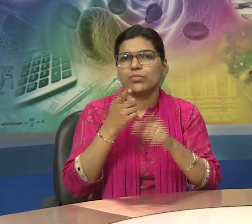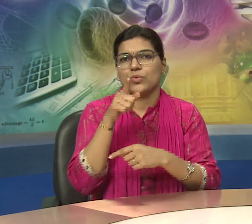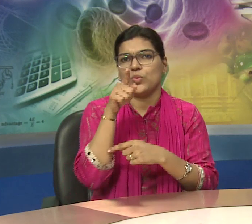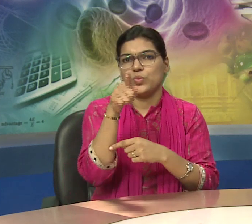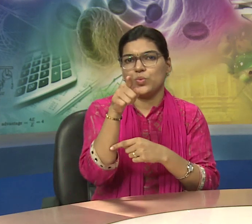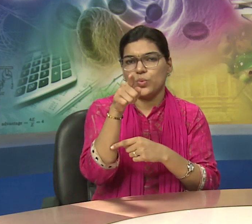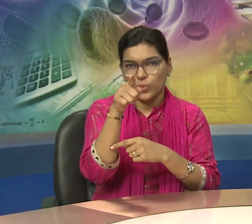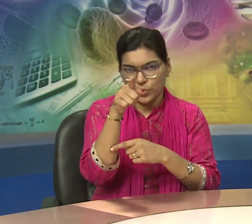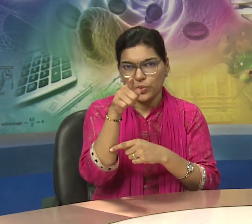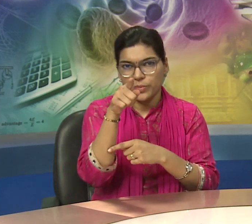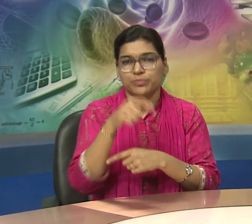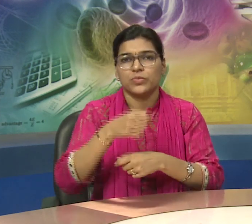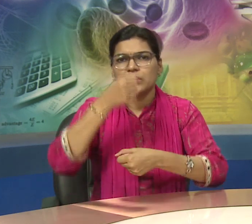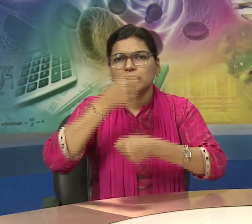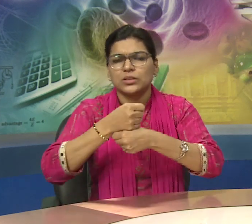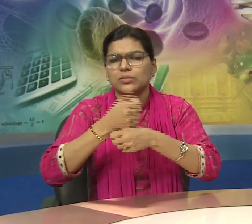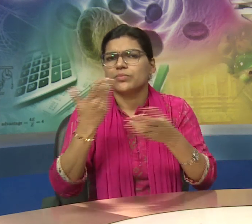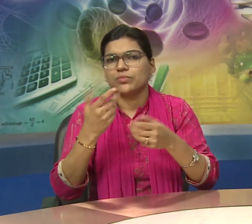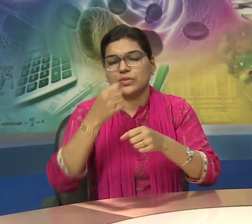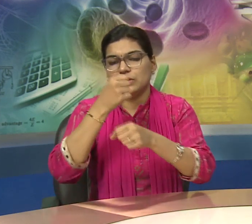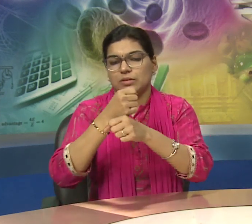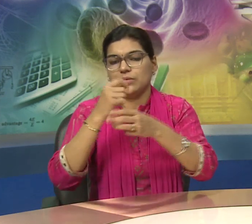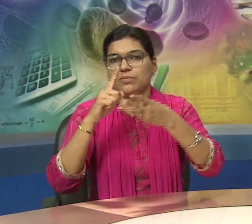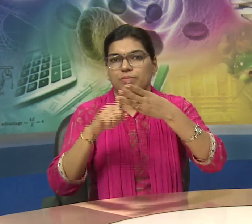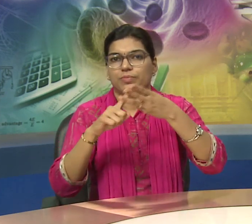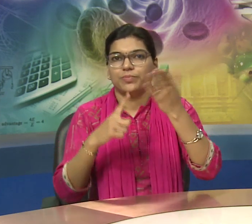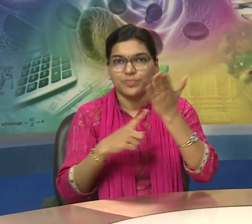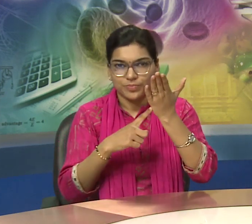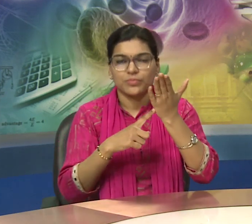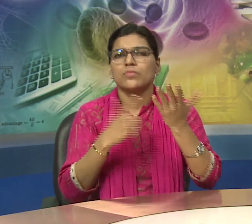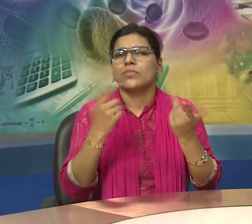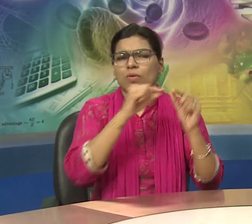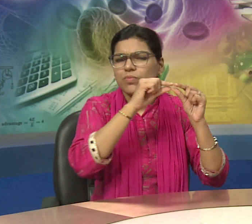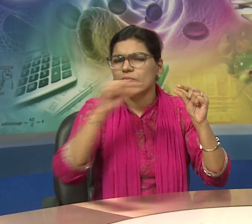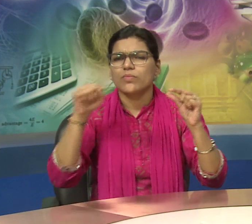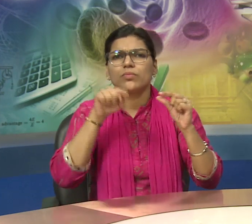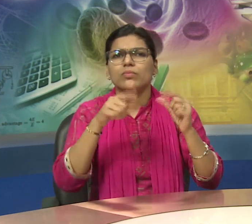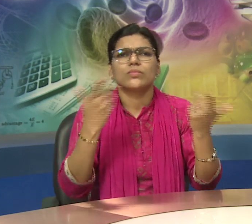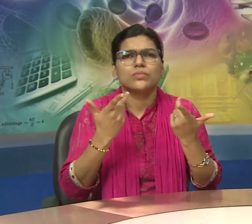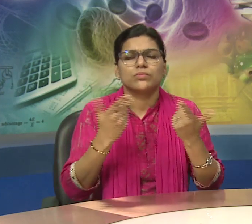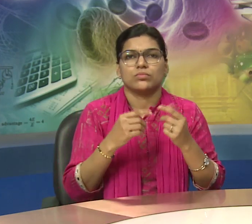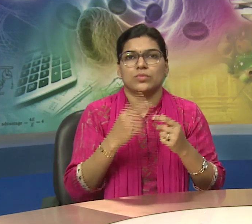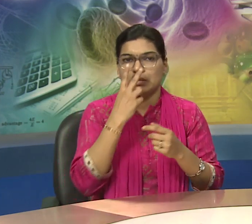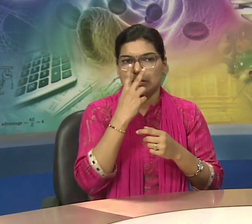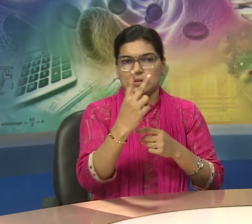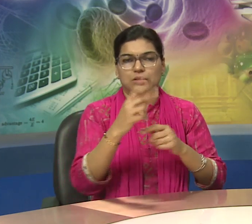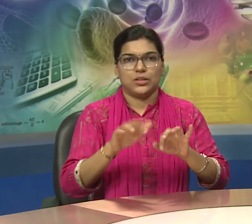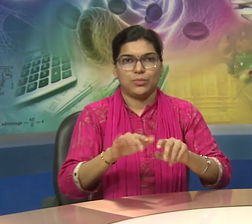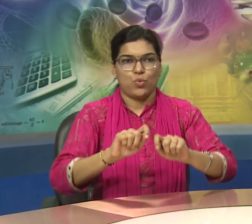for what, then Y stands for you, S stands for C,